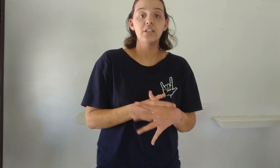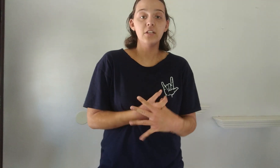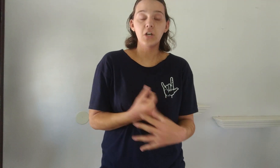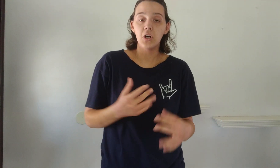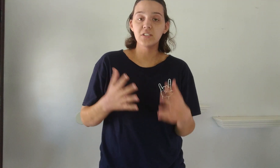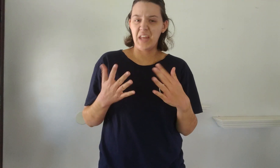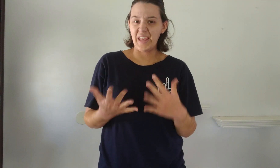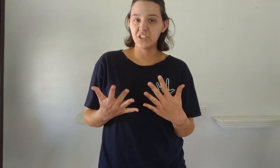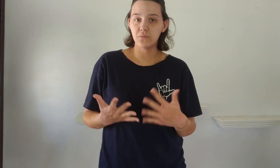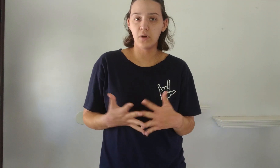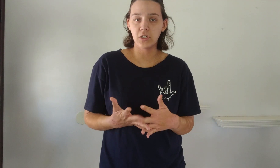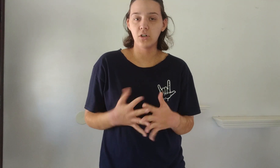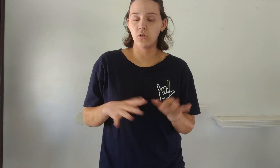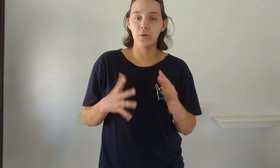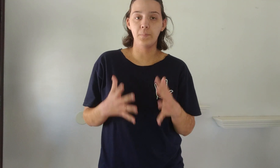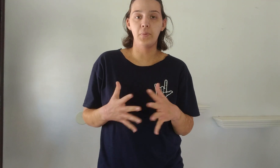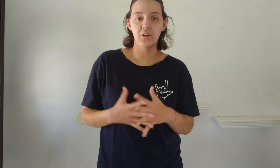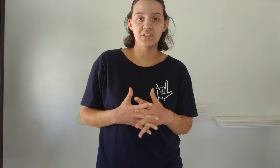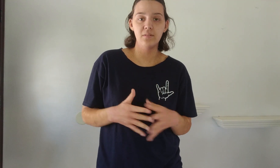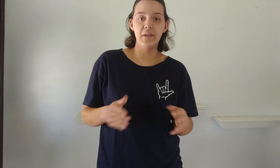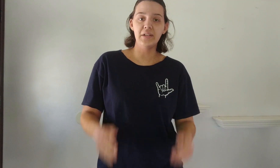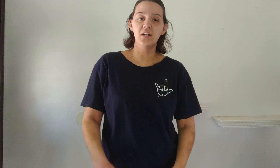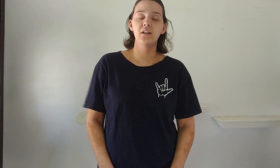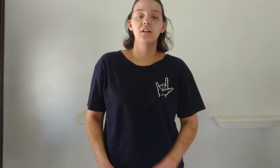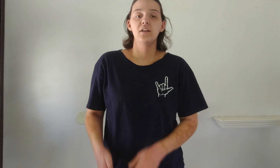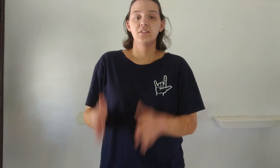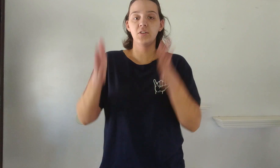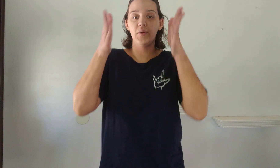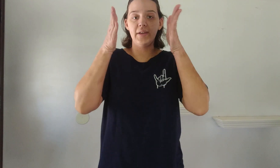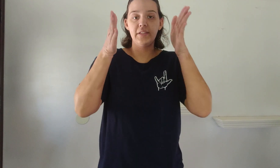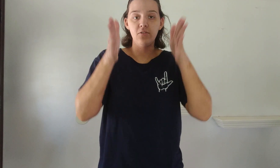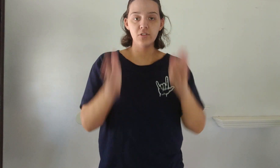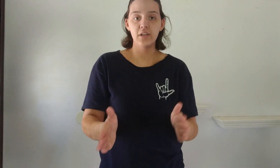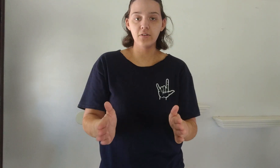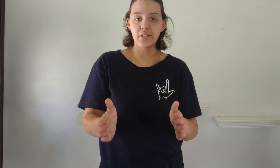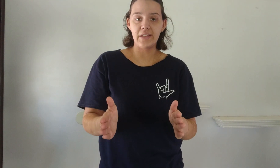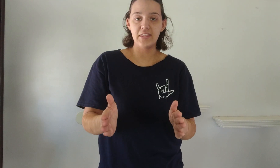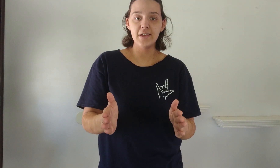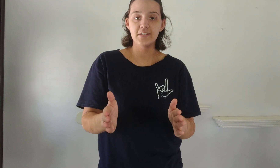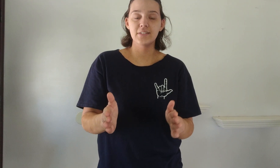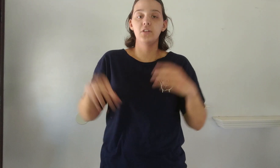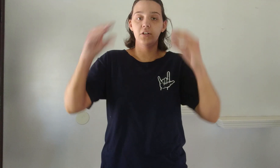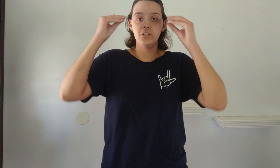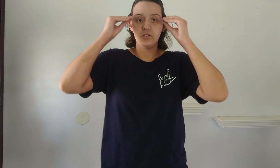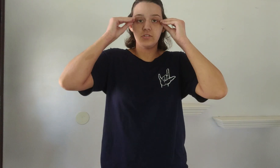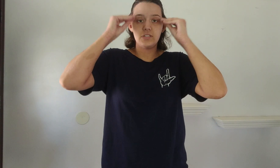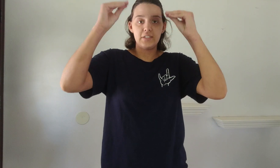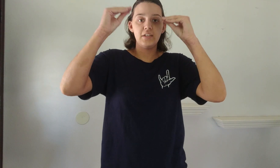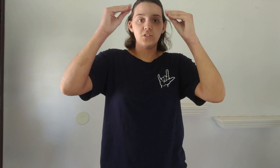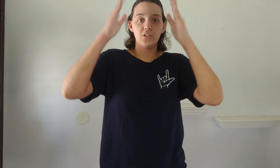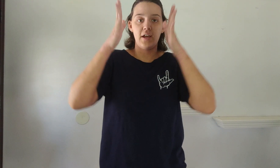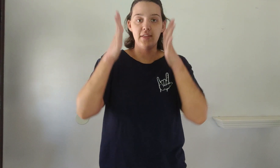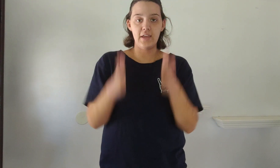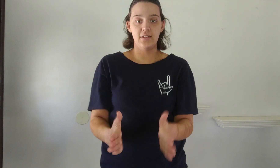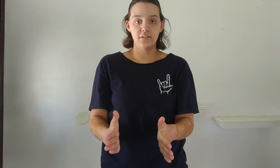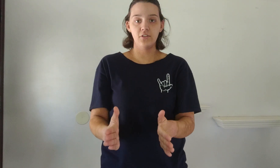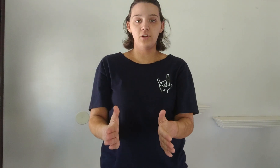something called an agent marker or person maker. So it usually goes like this. So you're going to do teach, and then you're going to bring